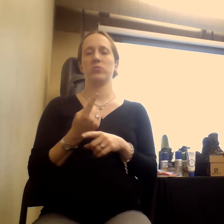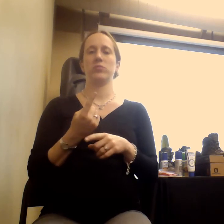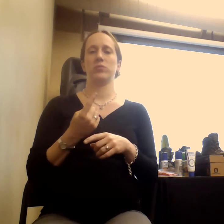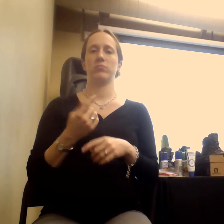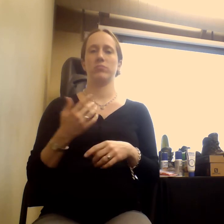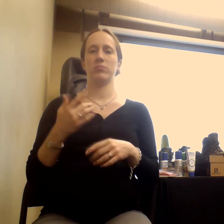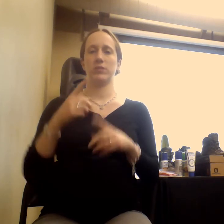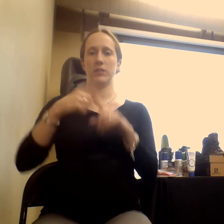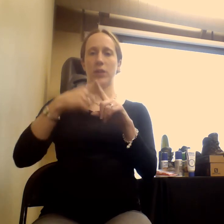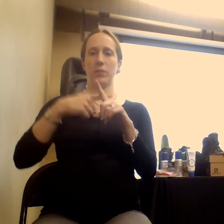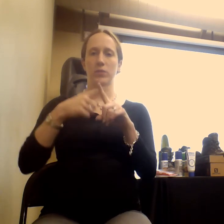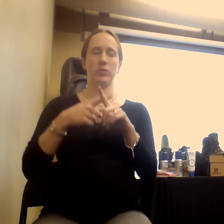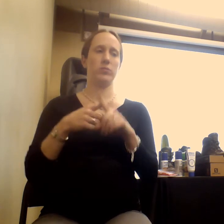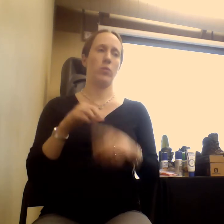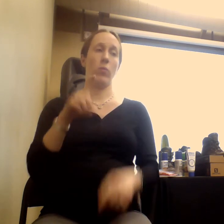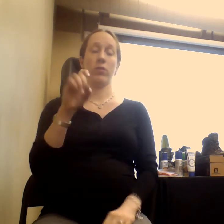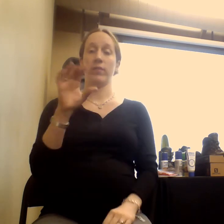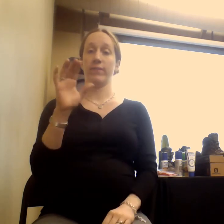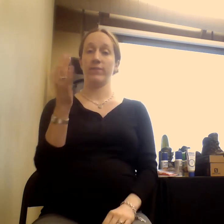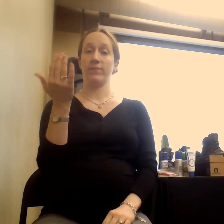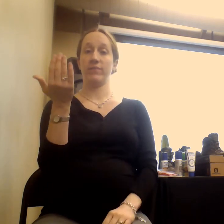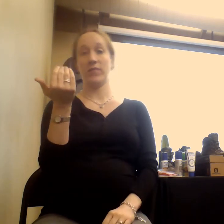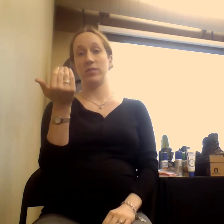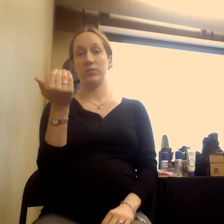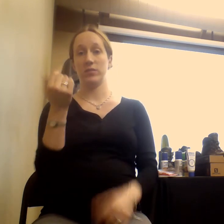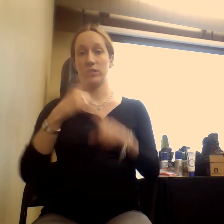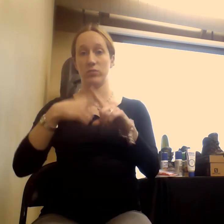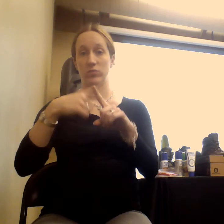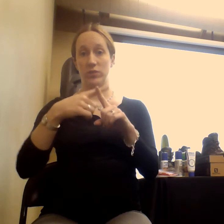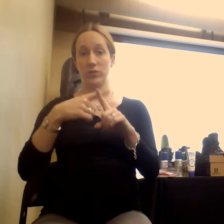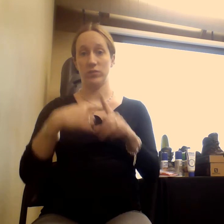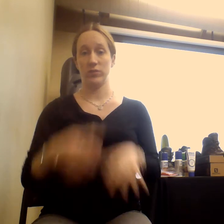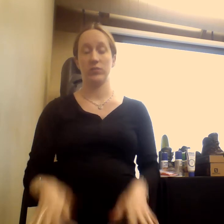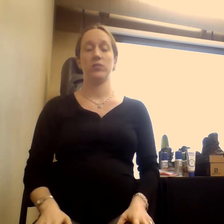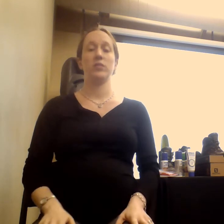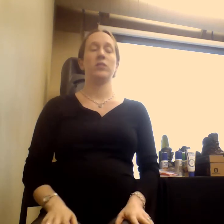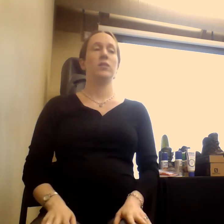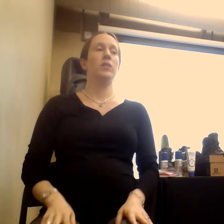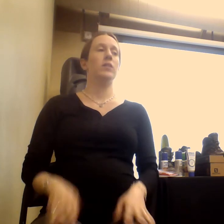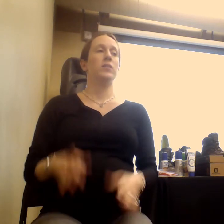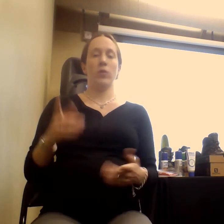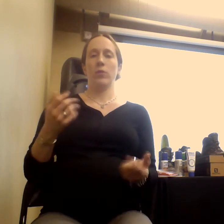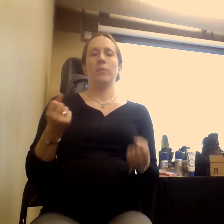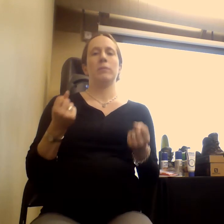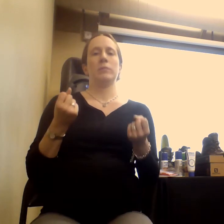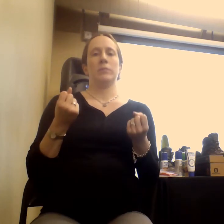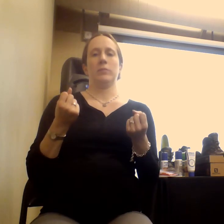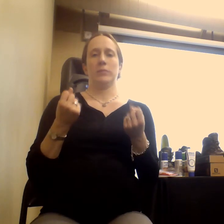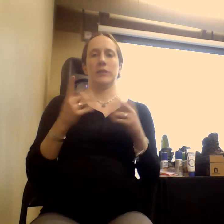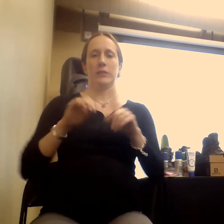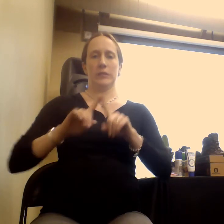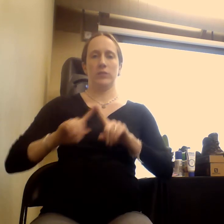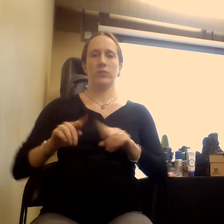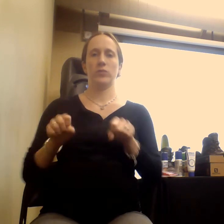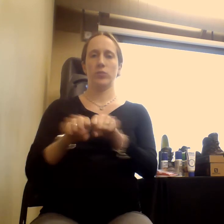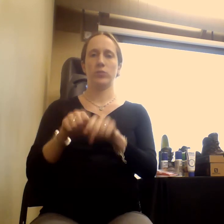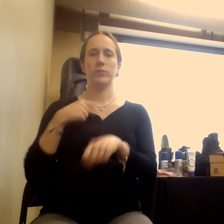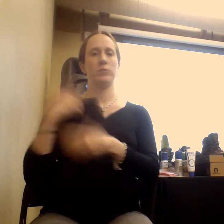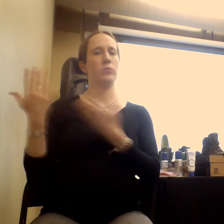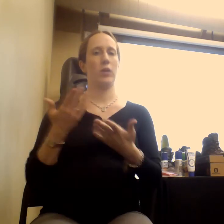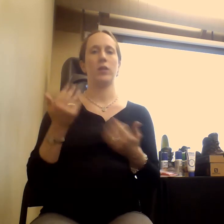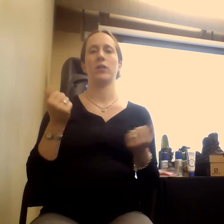I take 4 pairs of shoes, go up half a size every time. But when you're out there and you get blisters, and whether